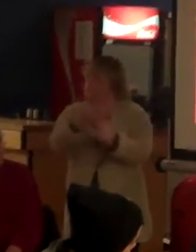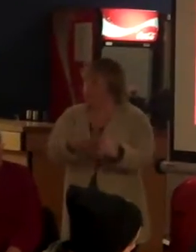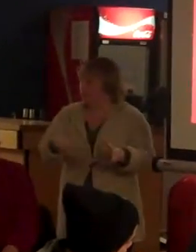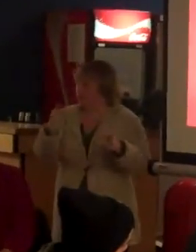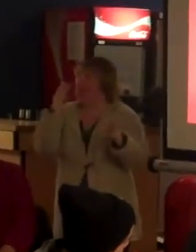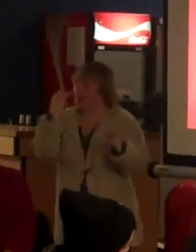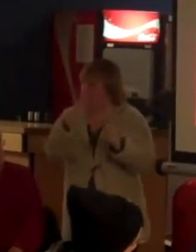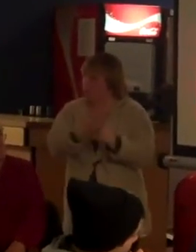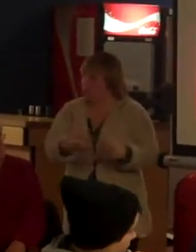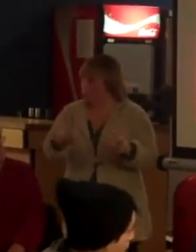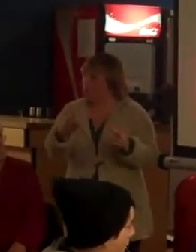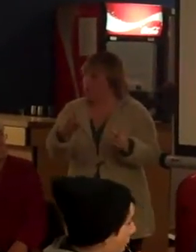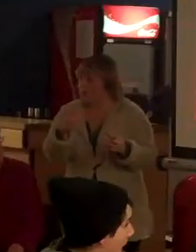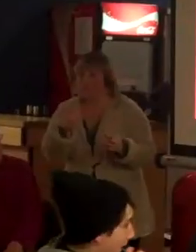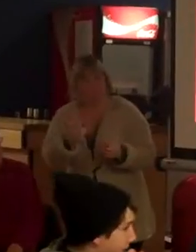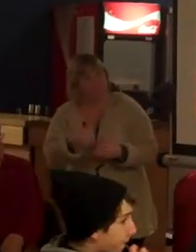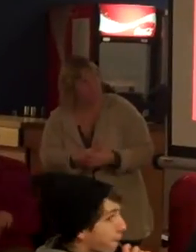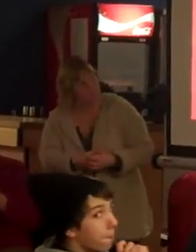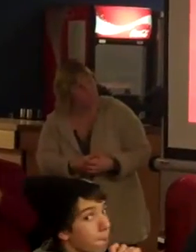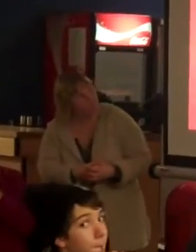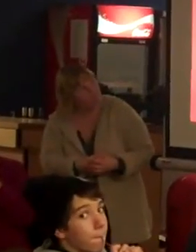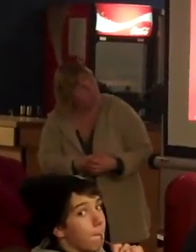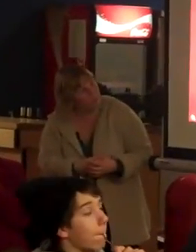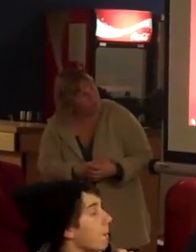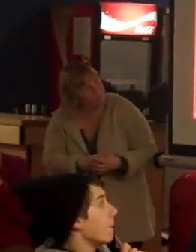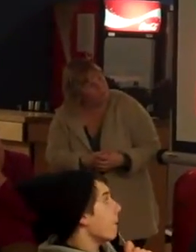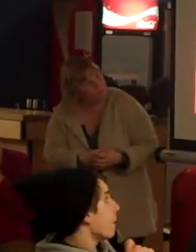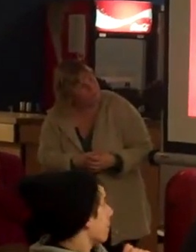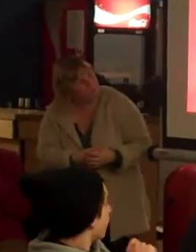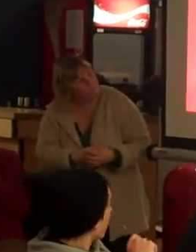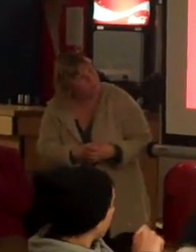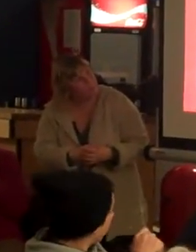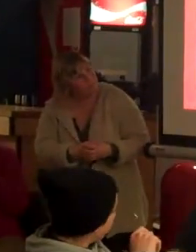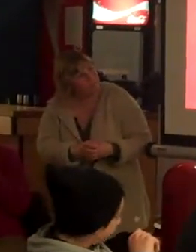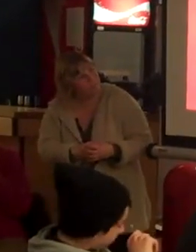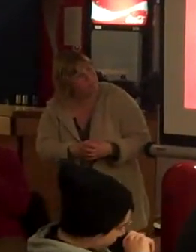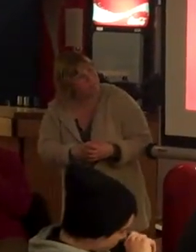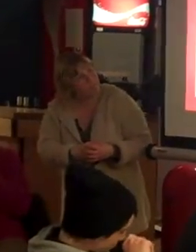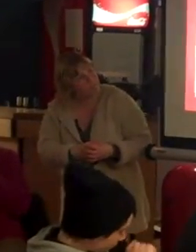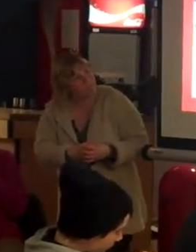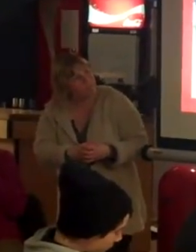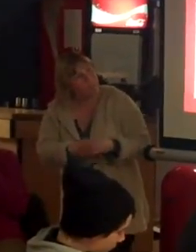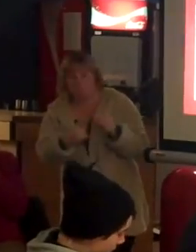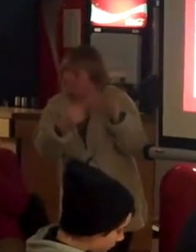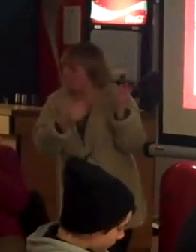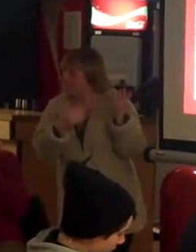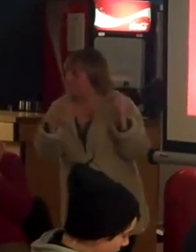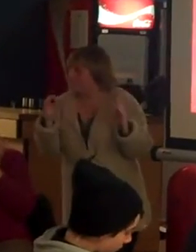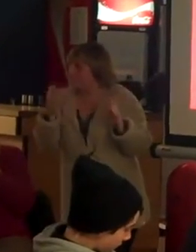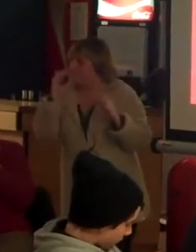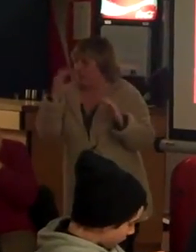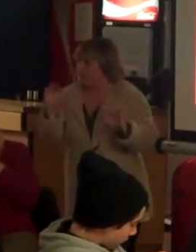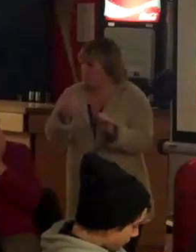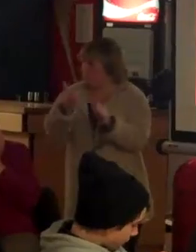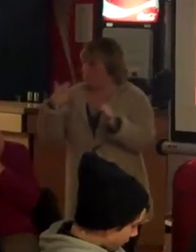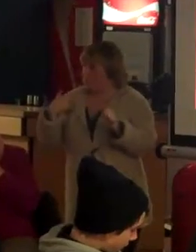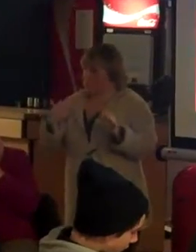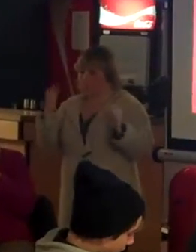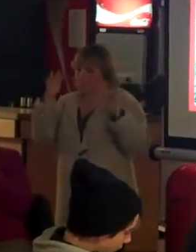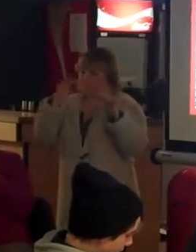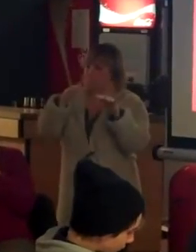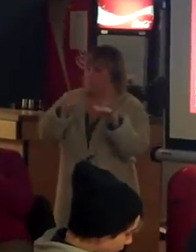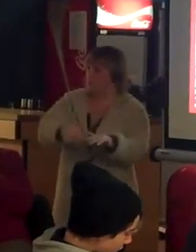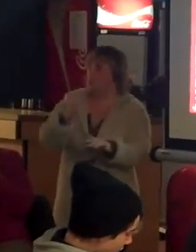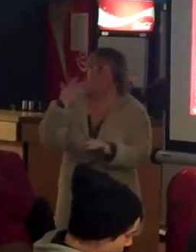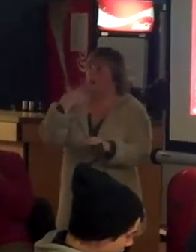where Matendo is operating stand to be. Those are the sources of water where people come and draw